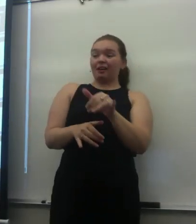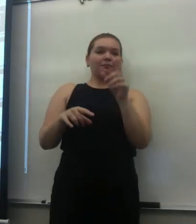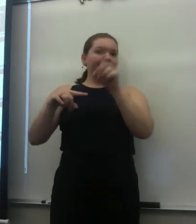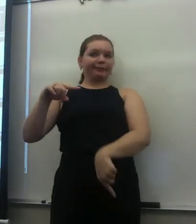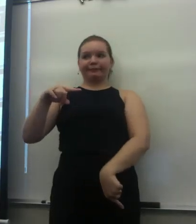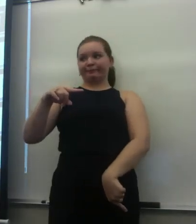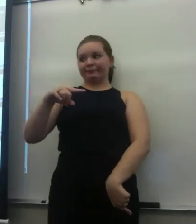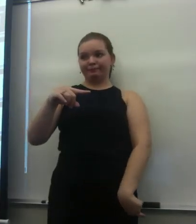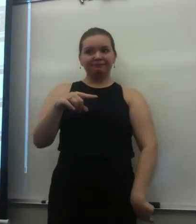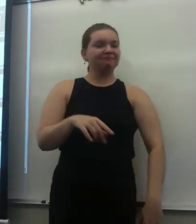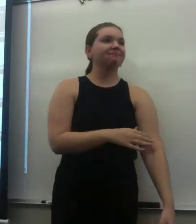biased, or